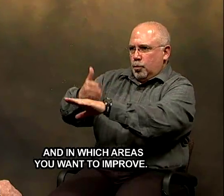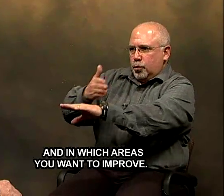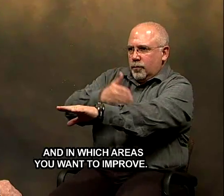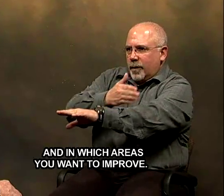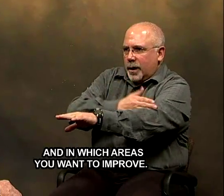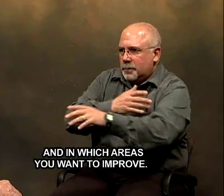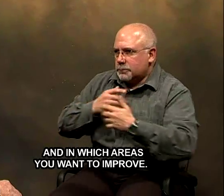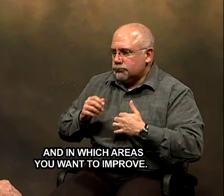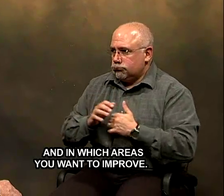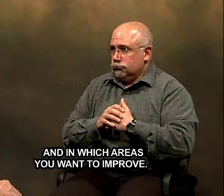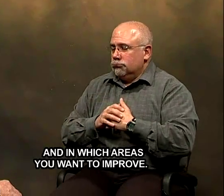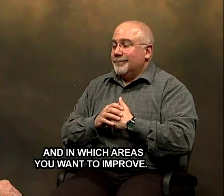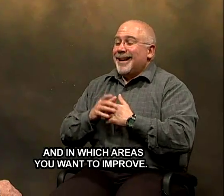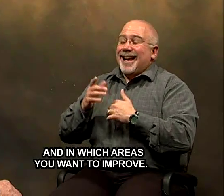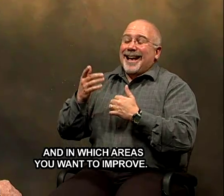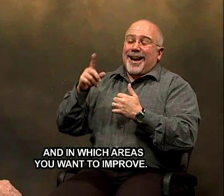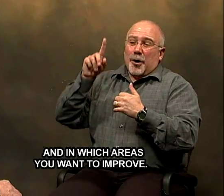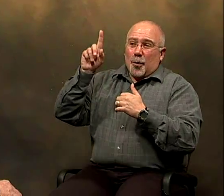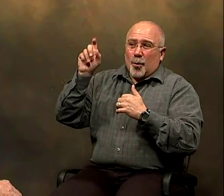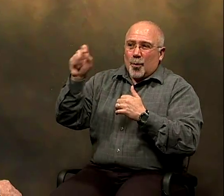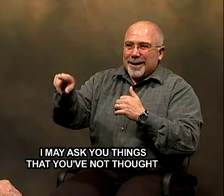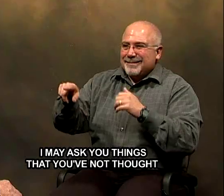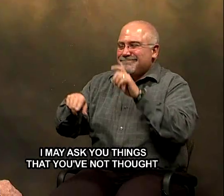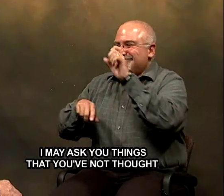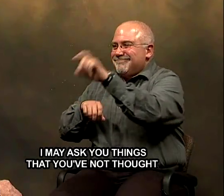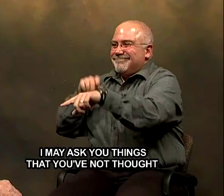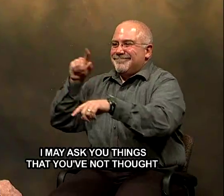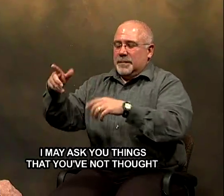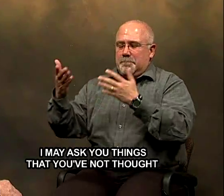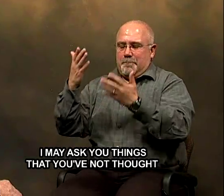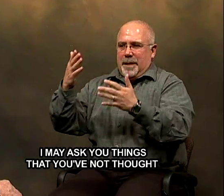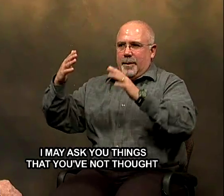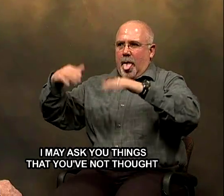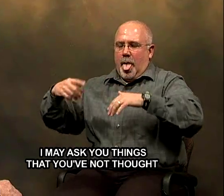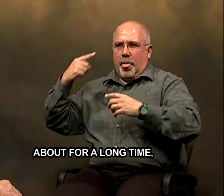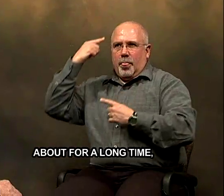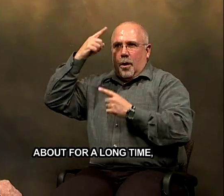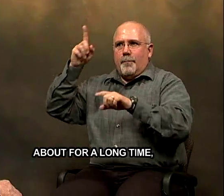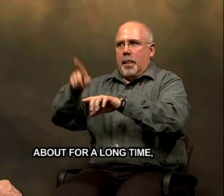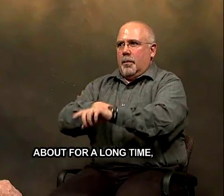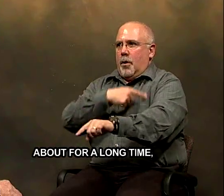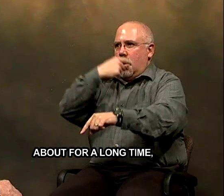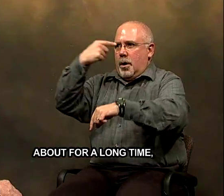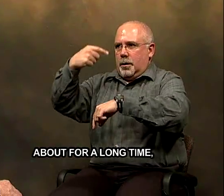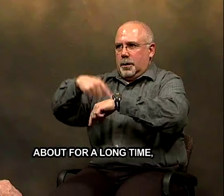and in which areas you want to improve. I may ask you things that you have not thought about for a long time,